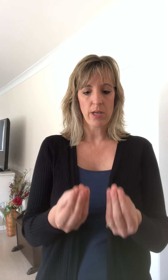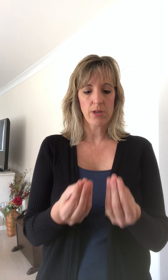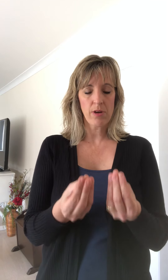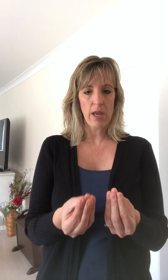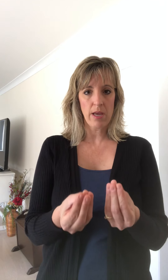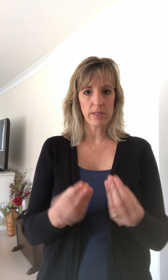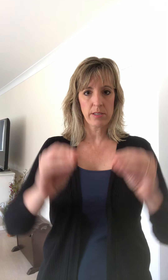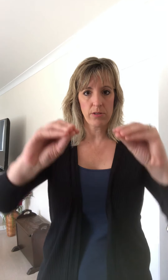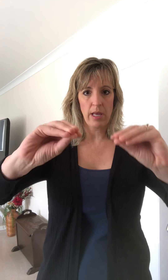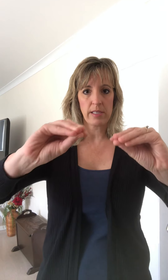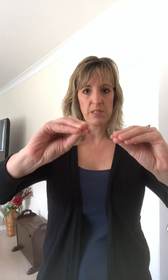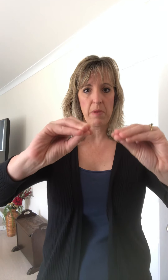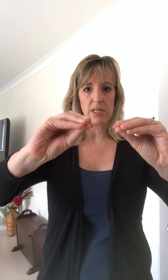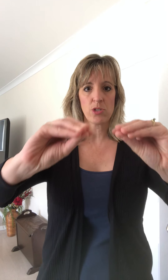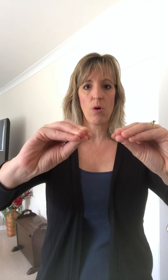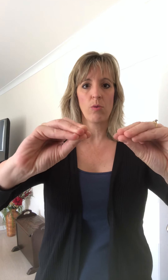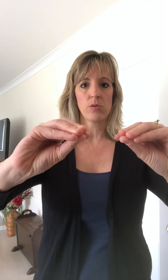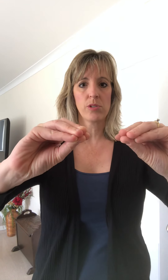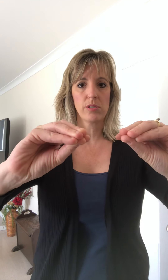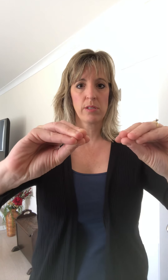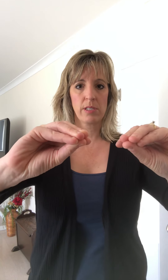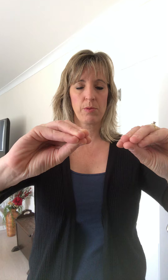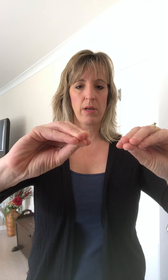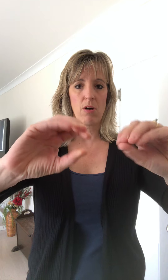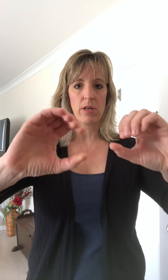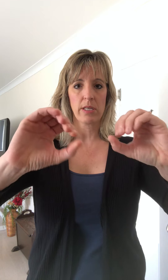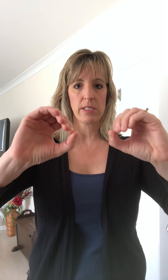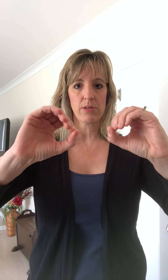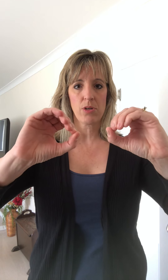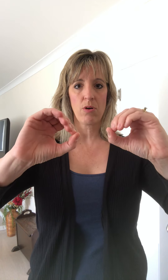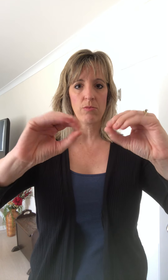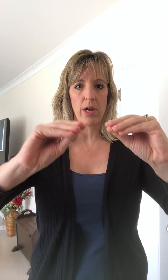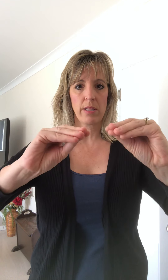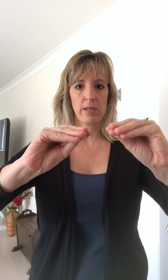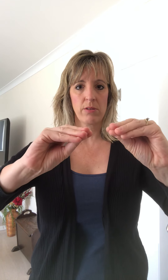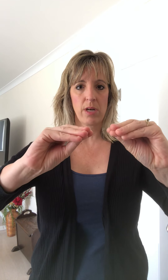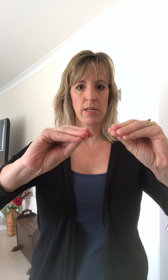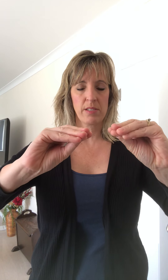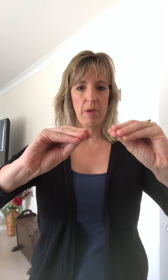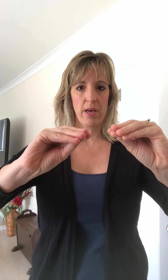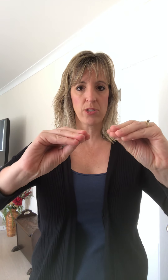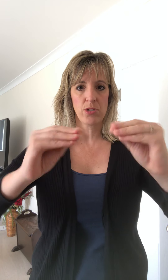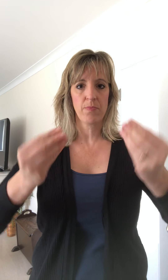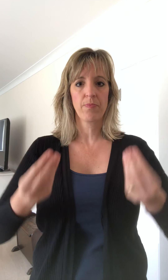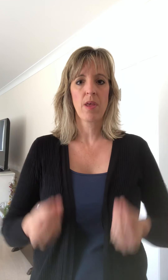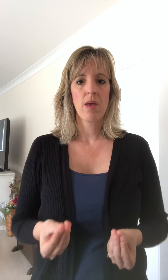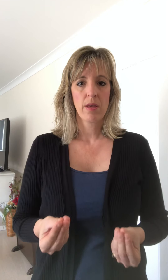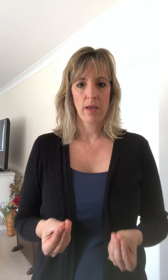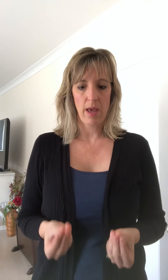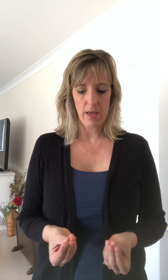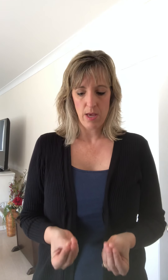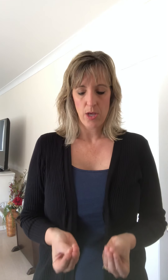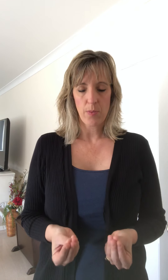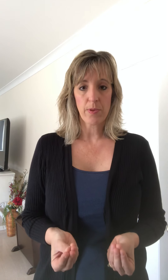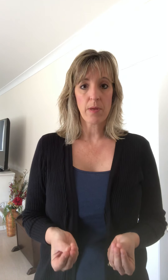your hands, they're like smashed O's. That's what I call it, because here's the O, right? They're kind of smashed. Okay, you put them